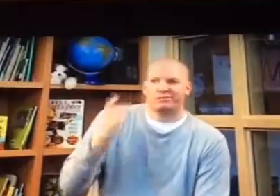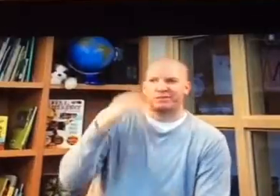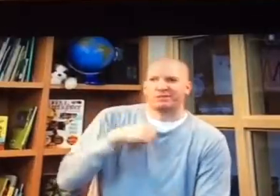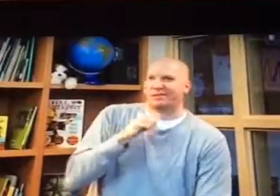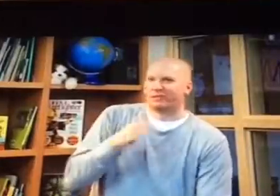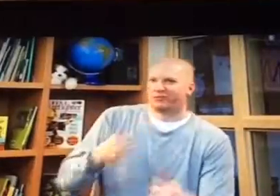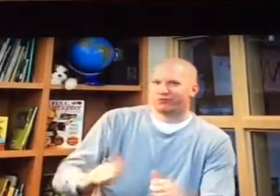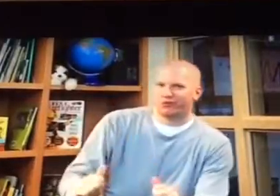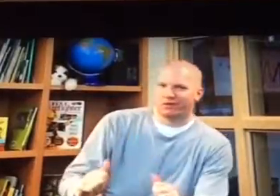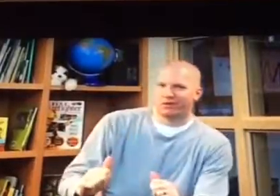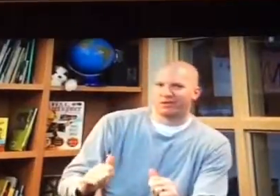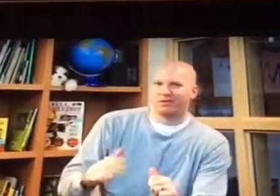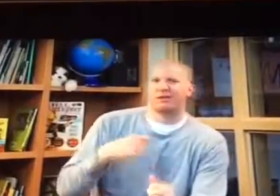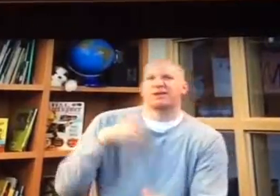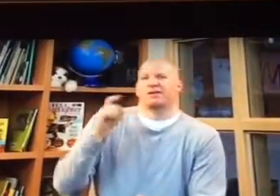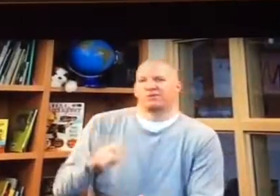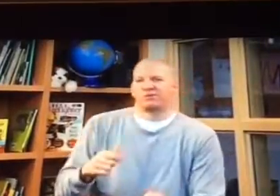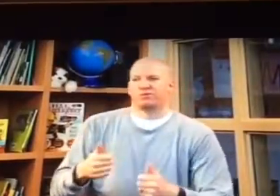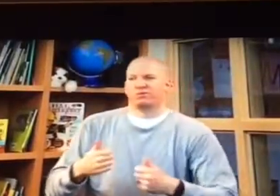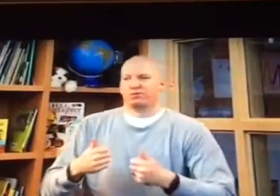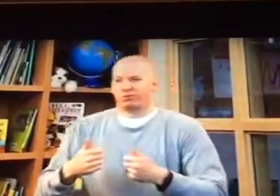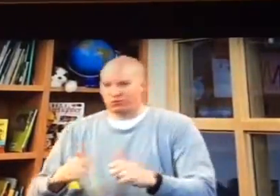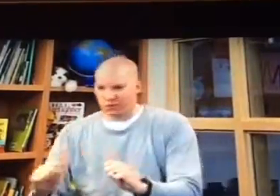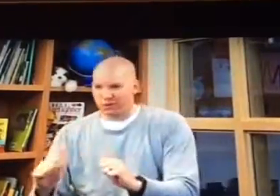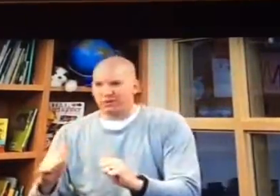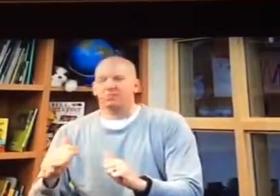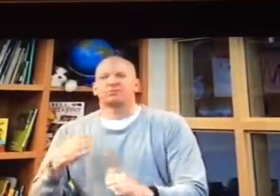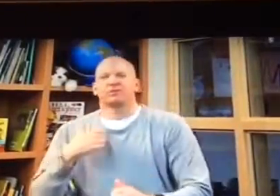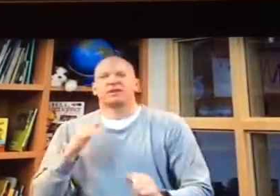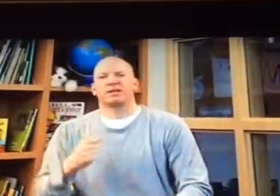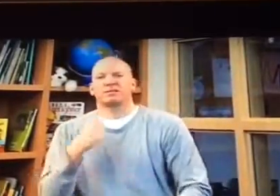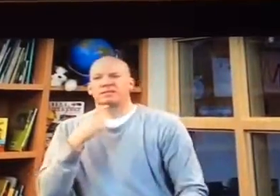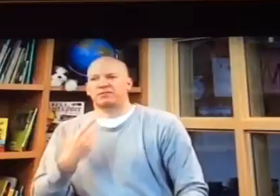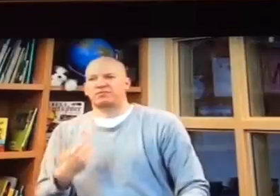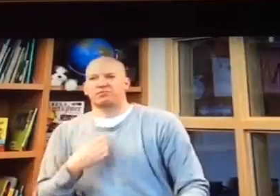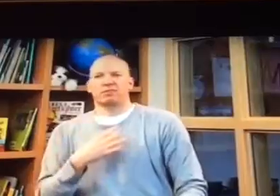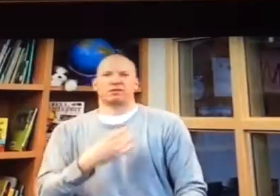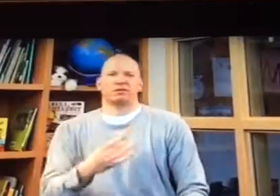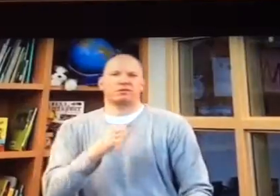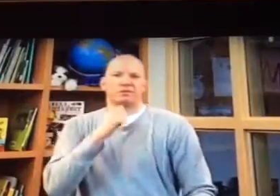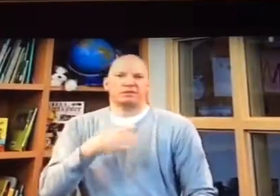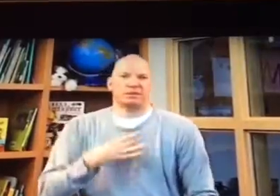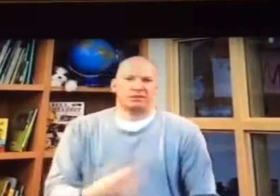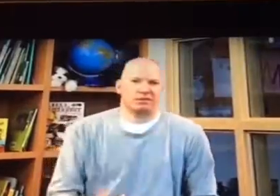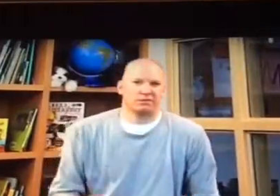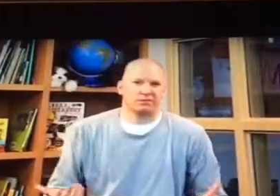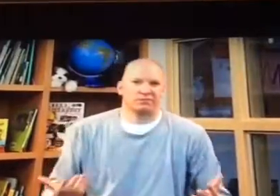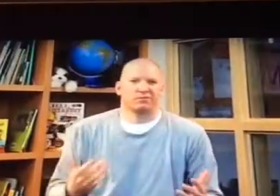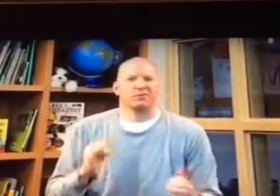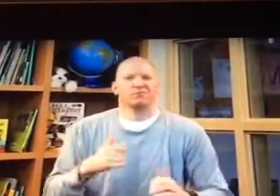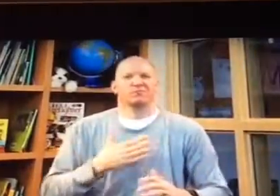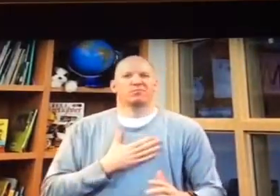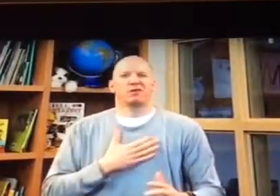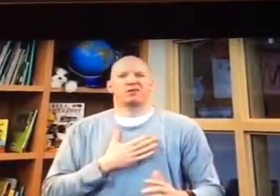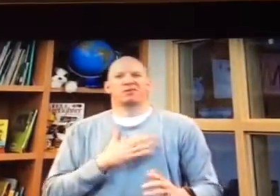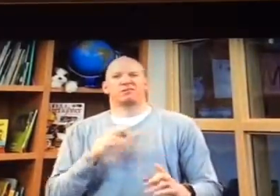can't say that you don't like it if you don't at least try. So my advice for a lot of people is you say, you won't know